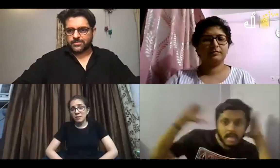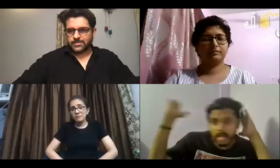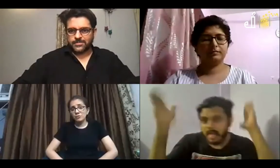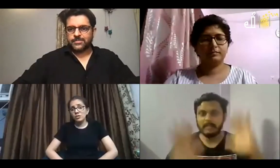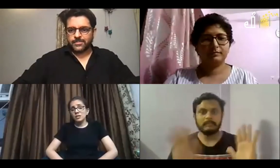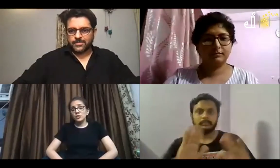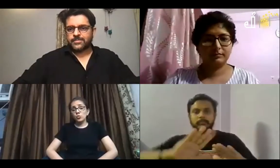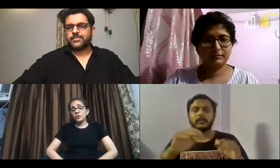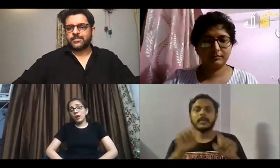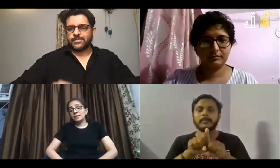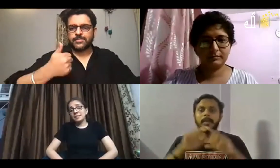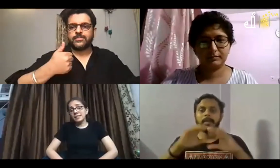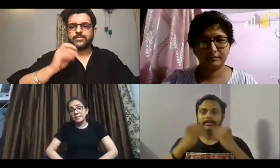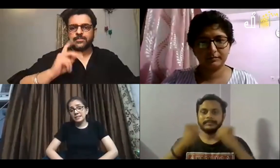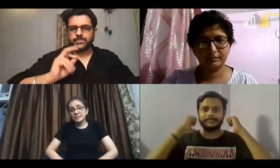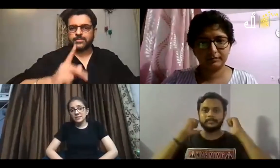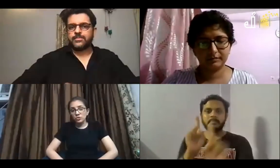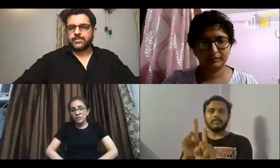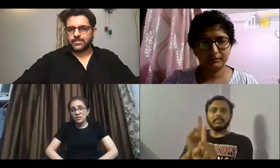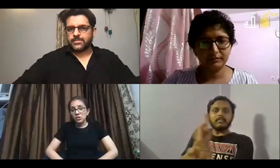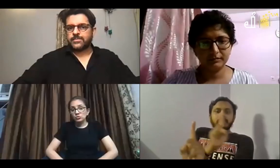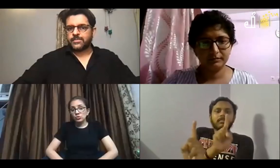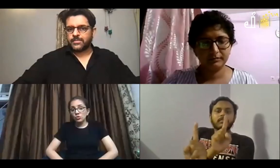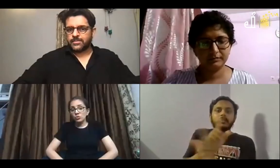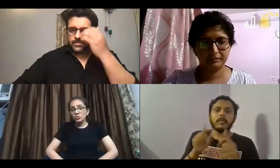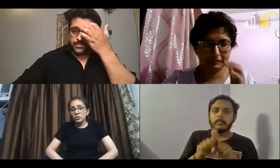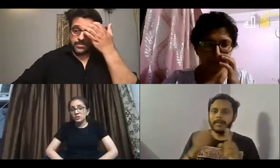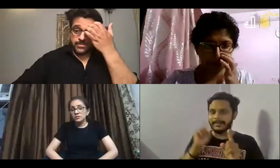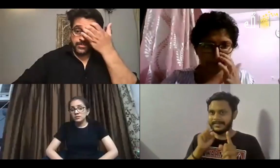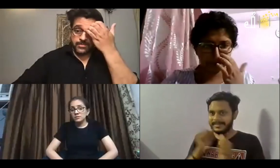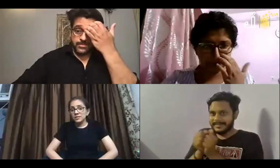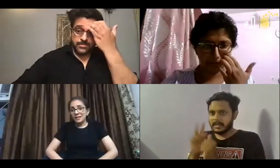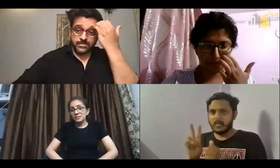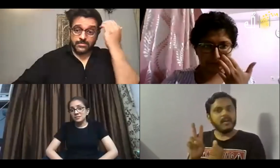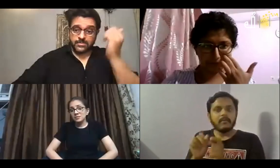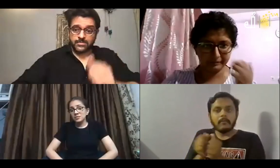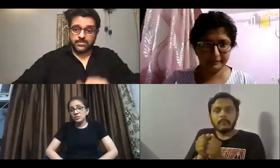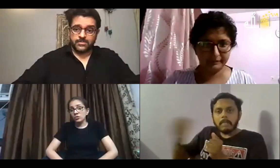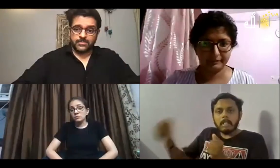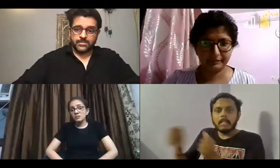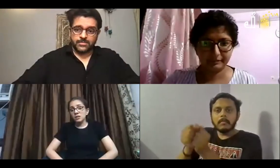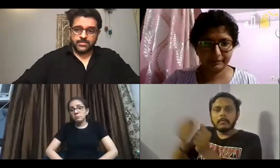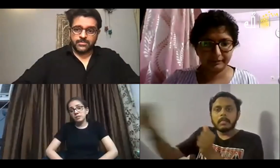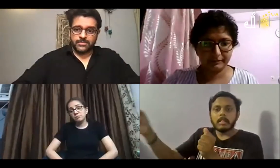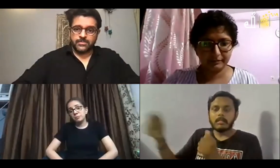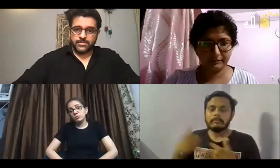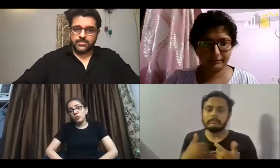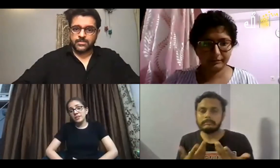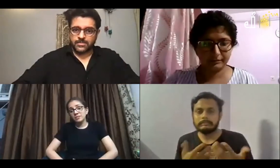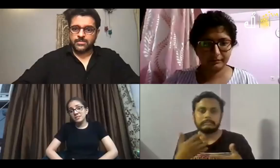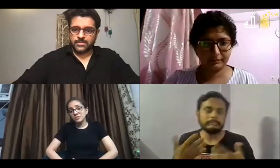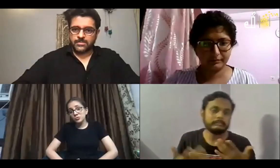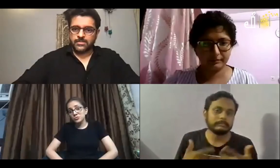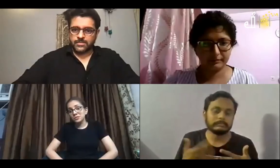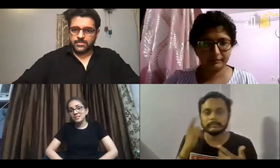and mindful, you can't get hit, etc. So yeah, you know people would not